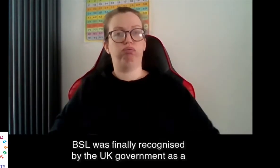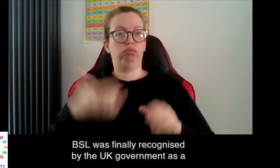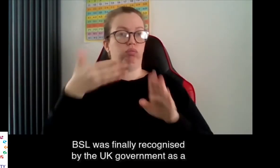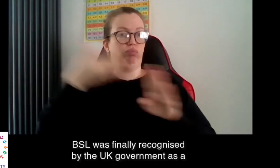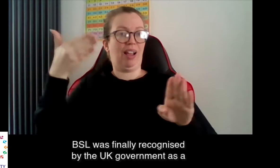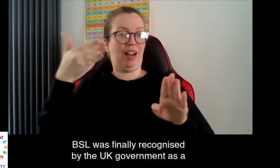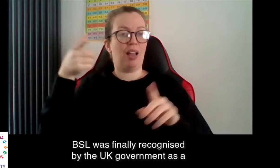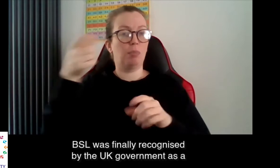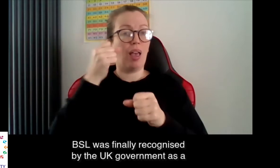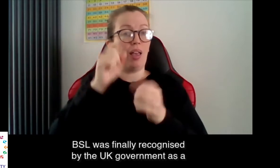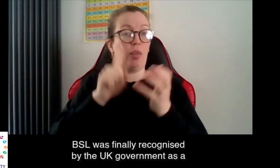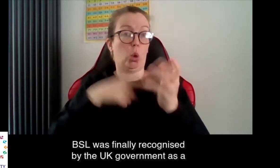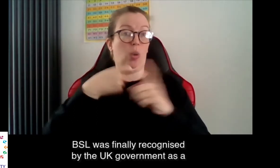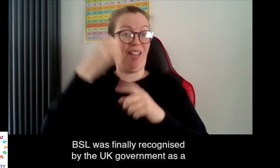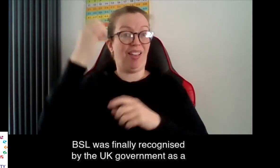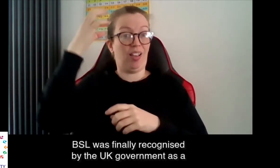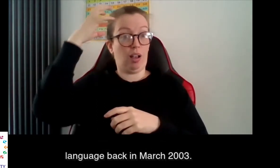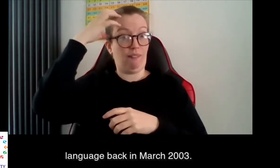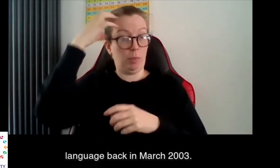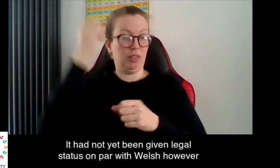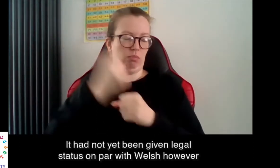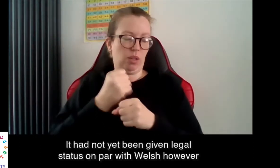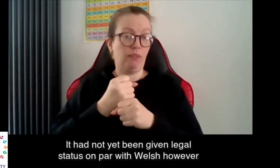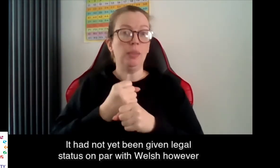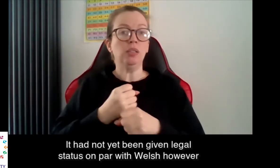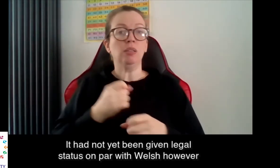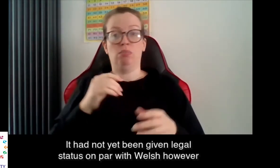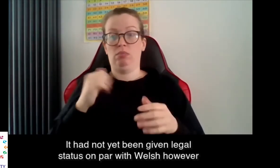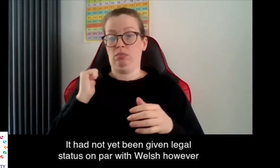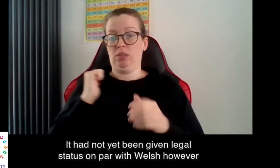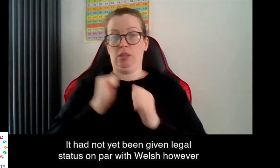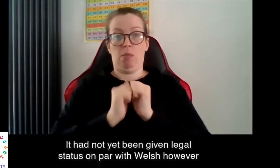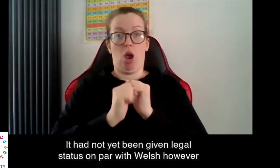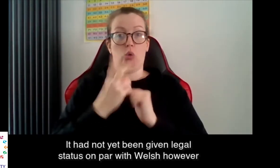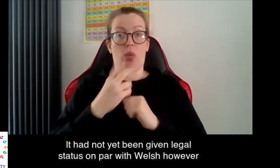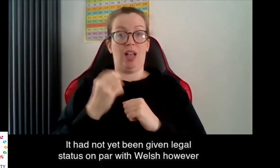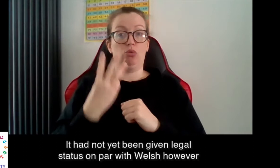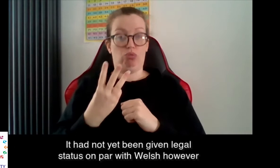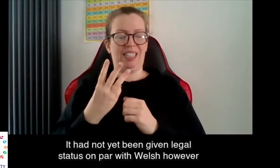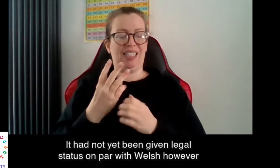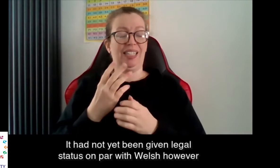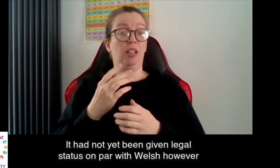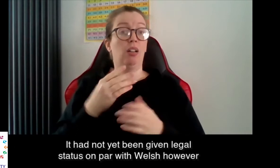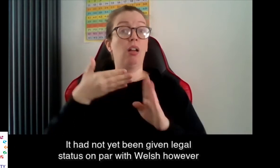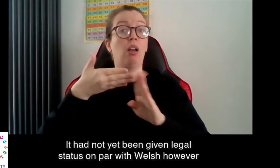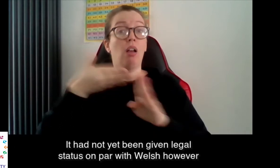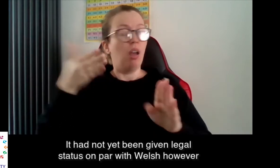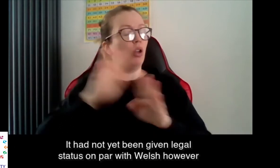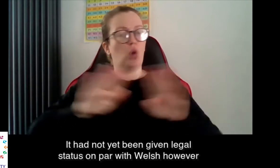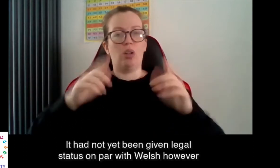BSL was finally recognised by the UK government as a language back in March 2003. It had not